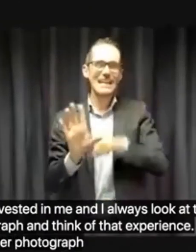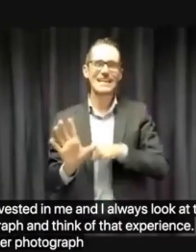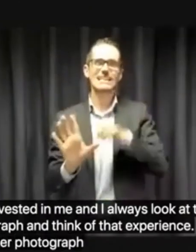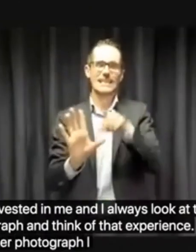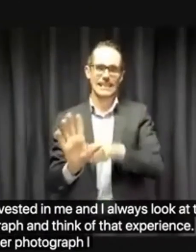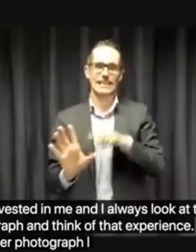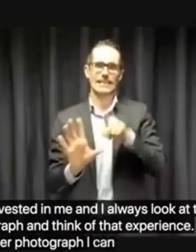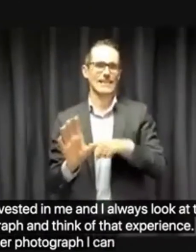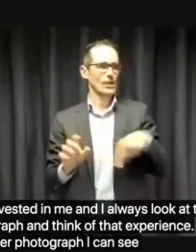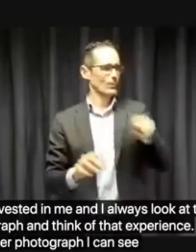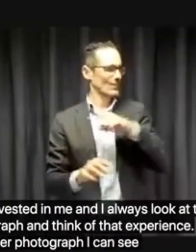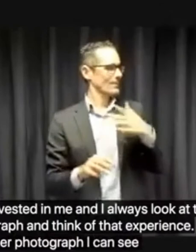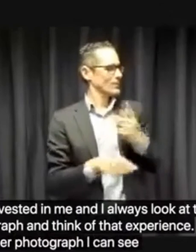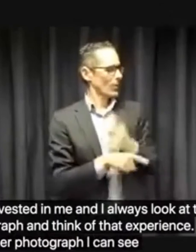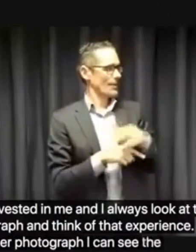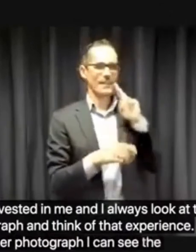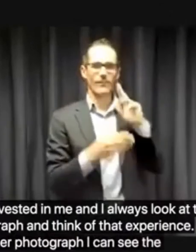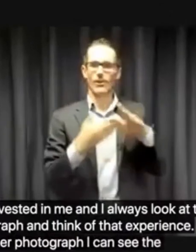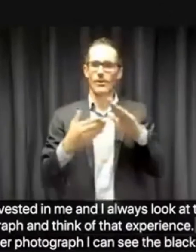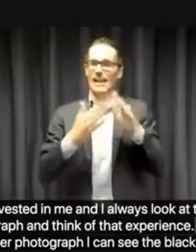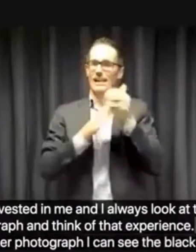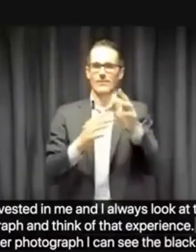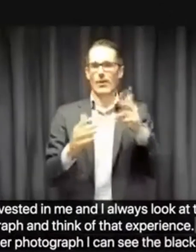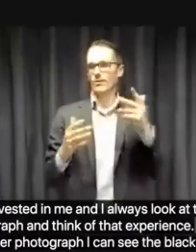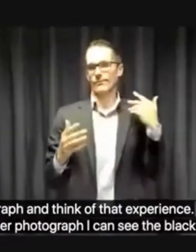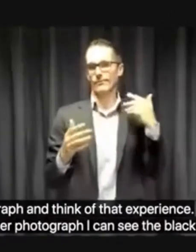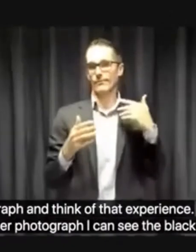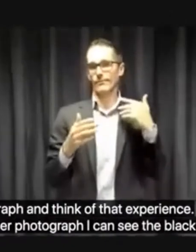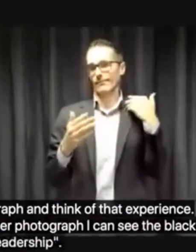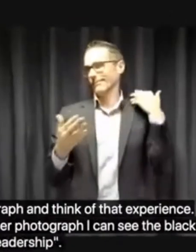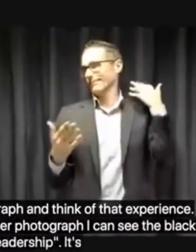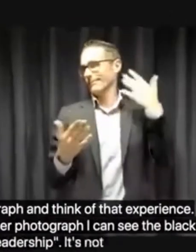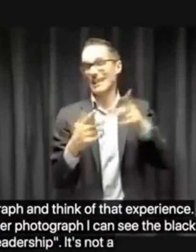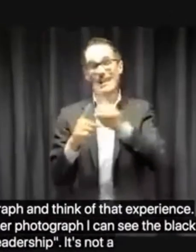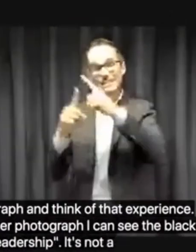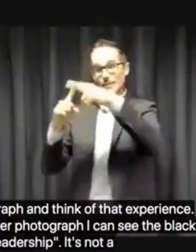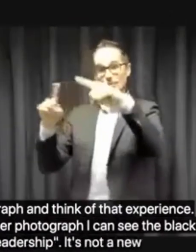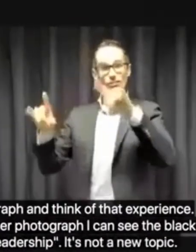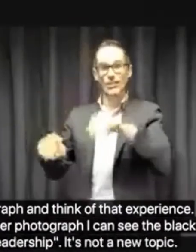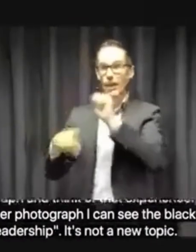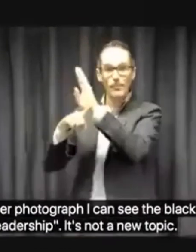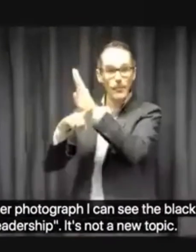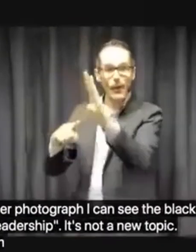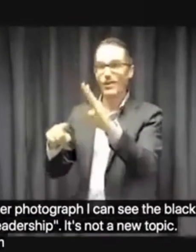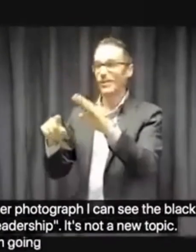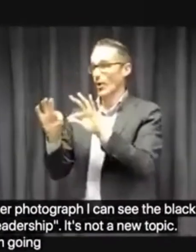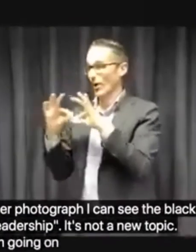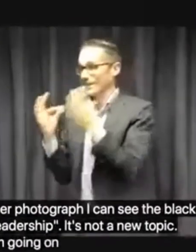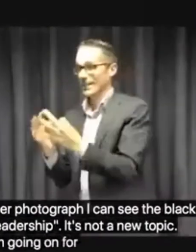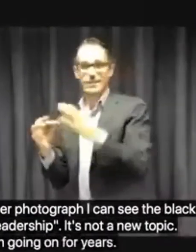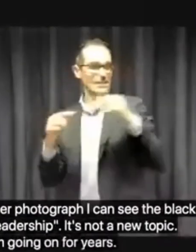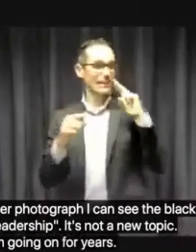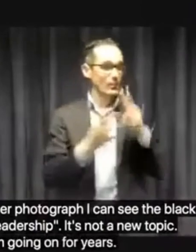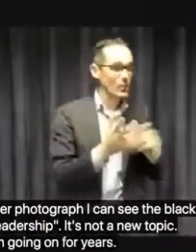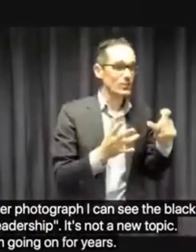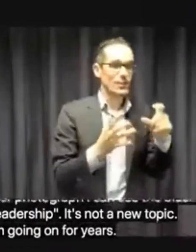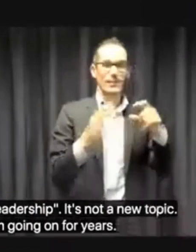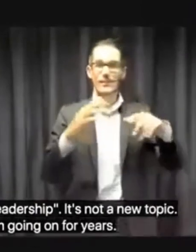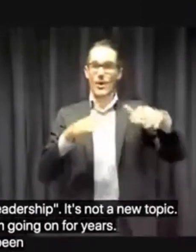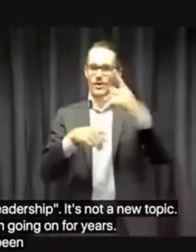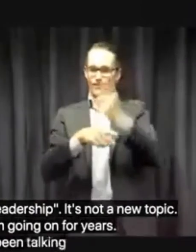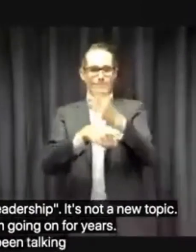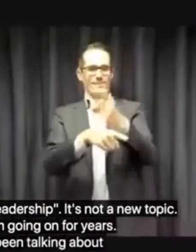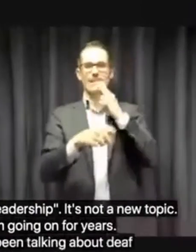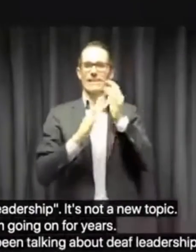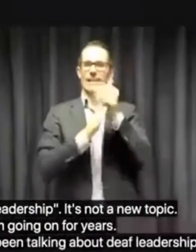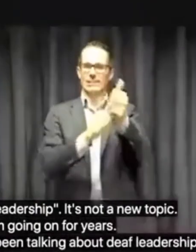talking about devolution. It's not a new topic, it's going on. Been going on for years, but we talk about devolution for eons. Deaf Australia, the board,